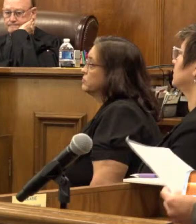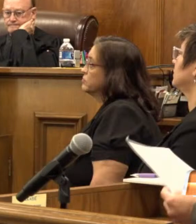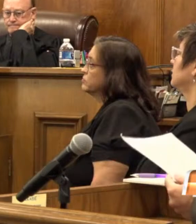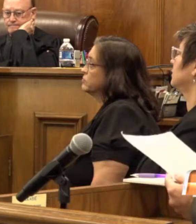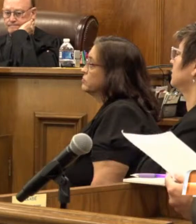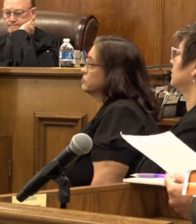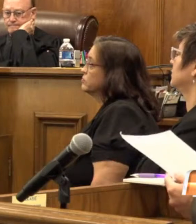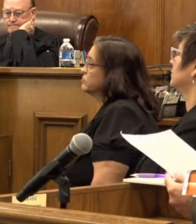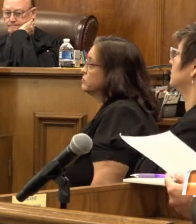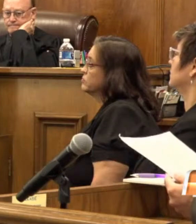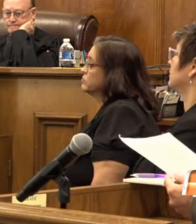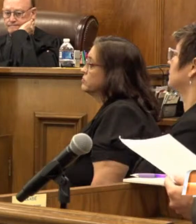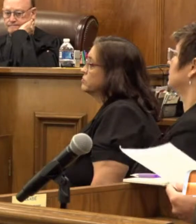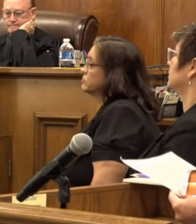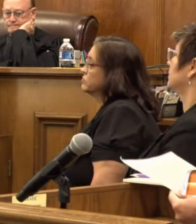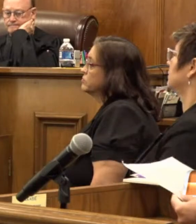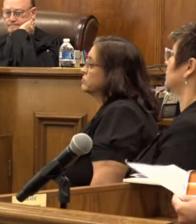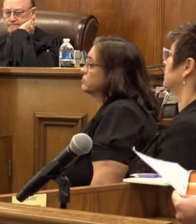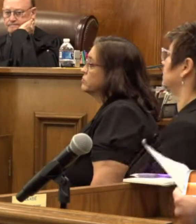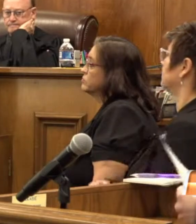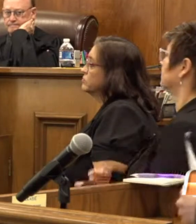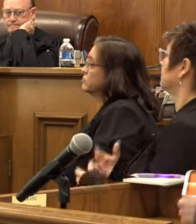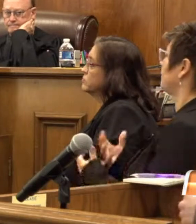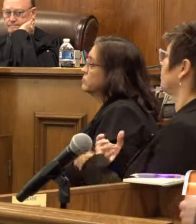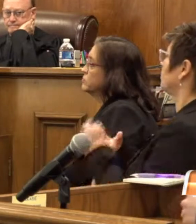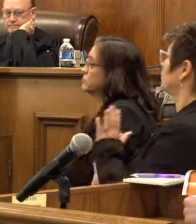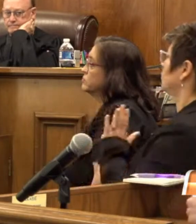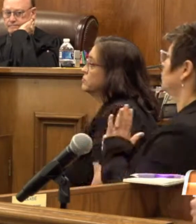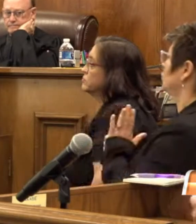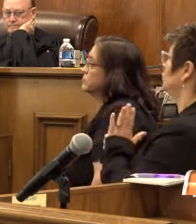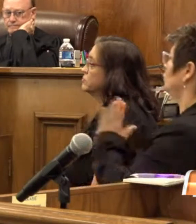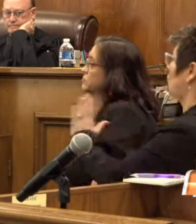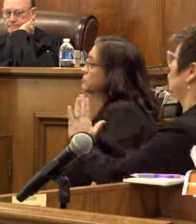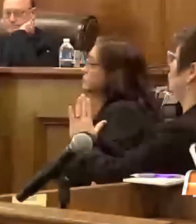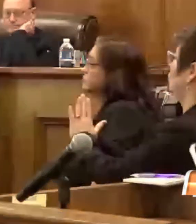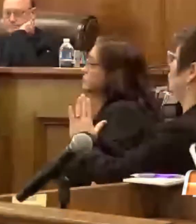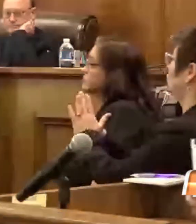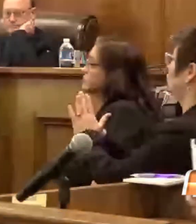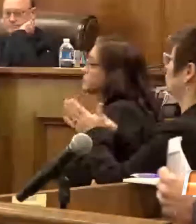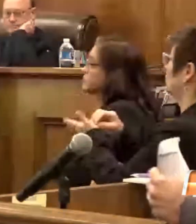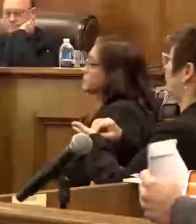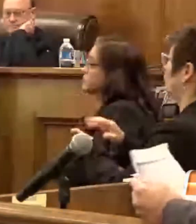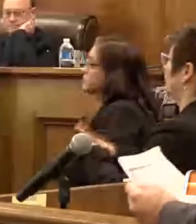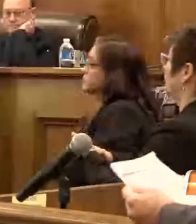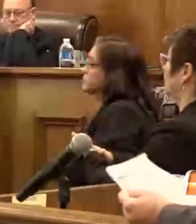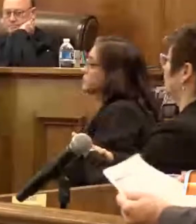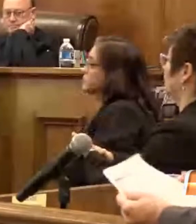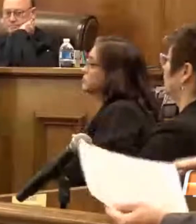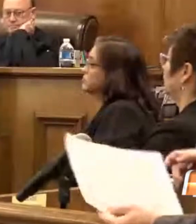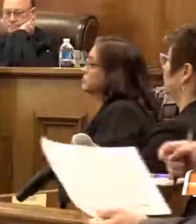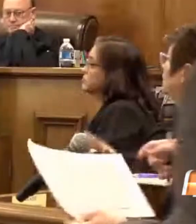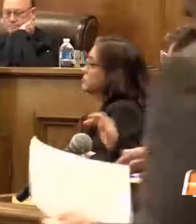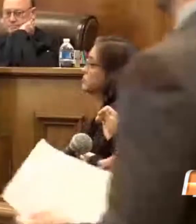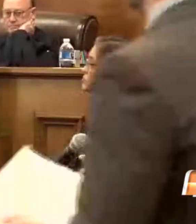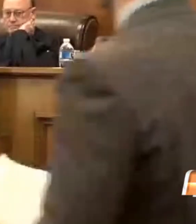I'm going to show you the document that Ms. Matheson showed you.